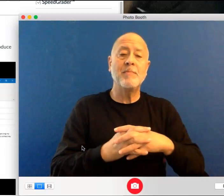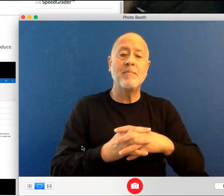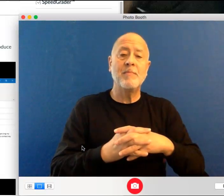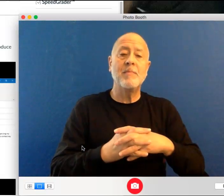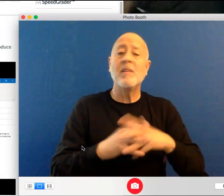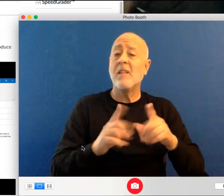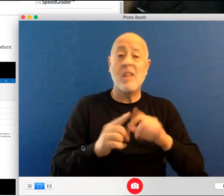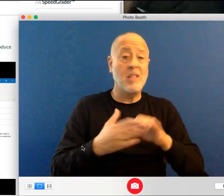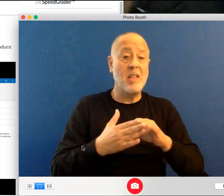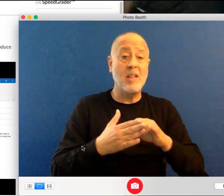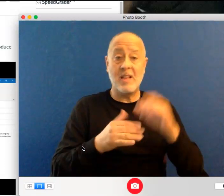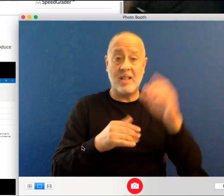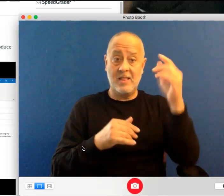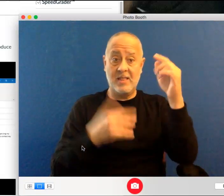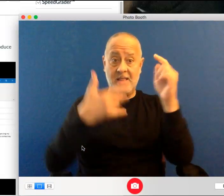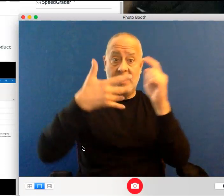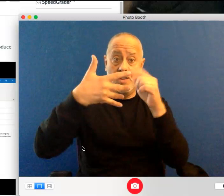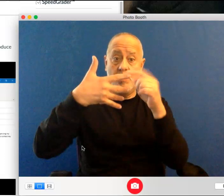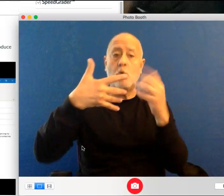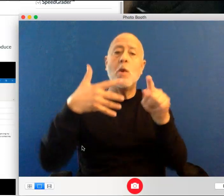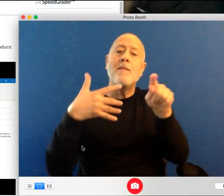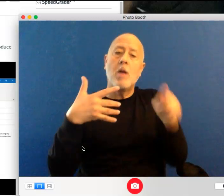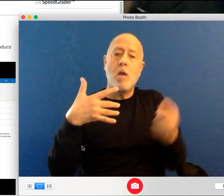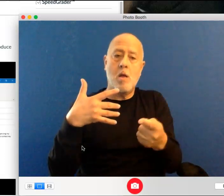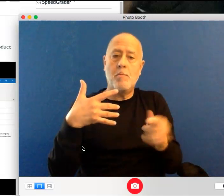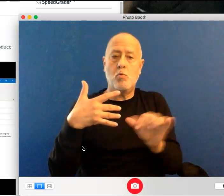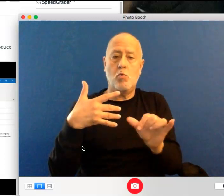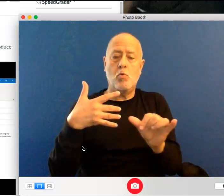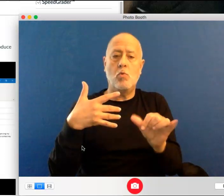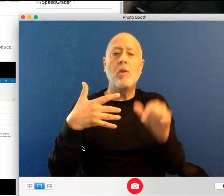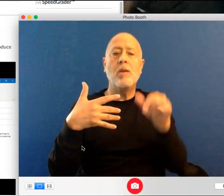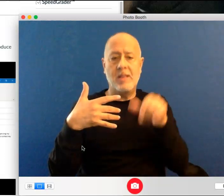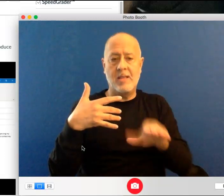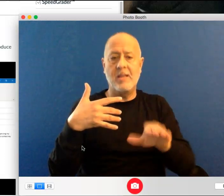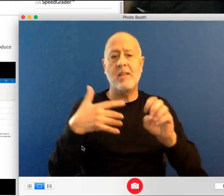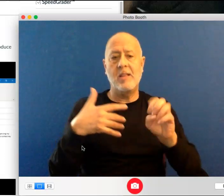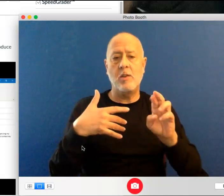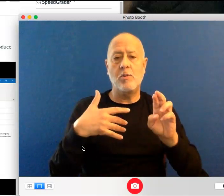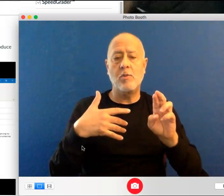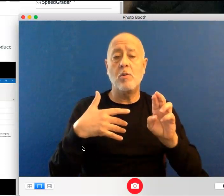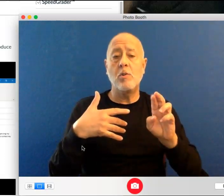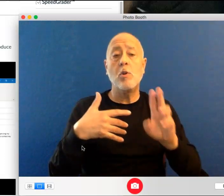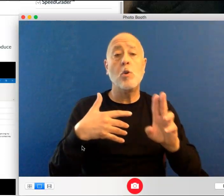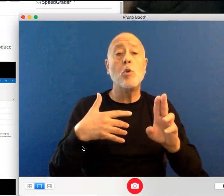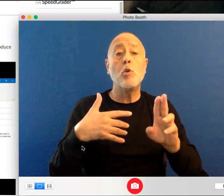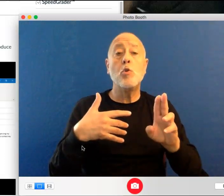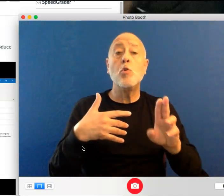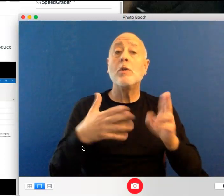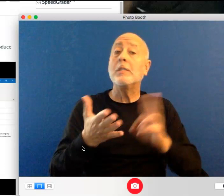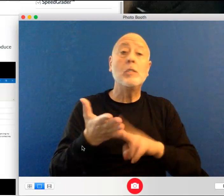And just like the entrance, you want to have your comma at the end and hit enter. Your signature is going to be your first and last